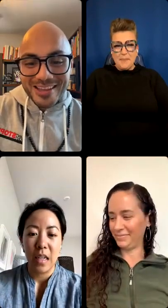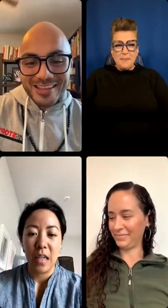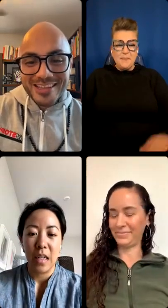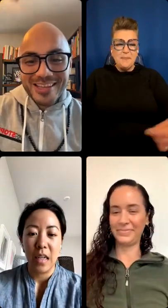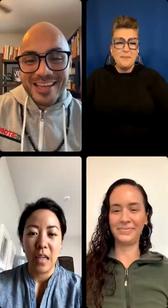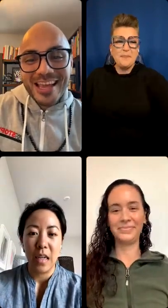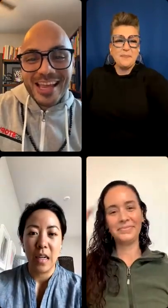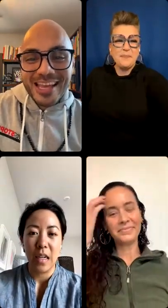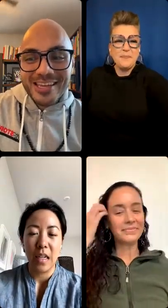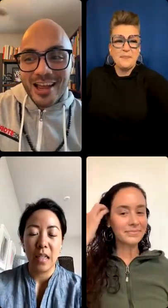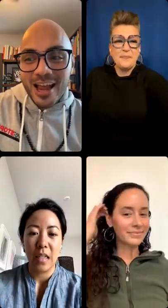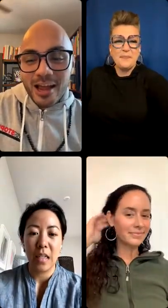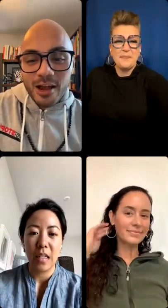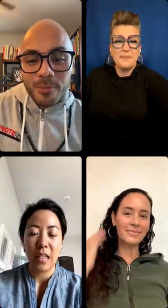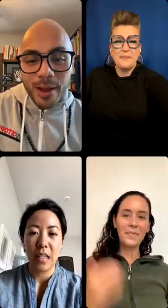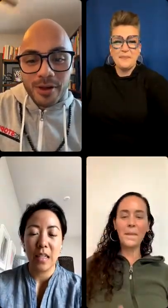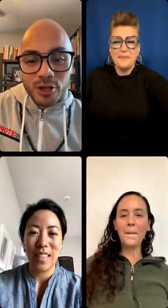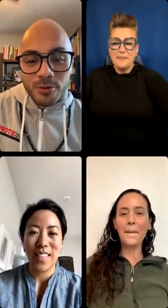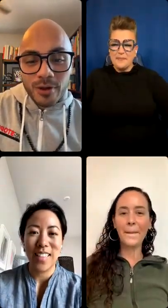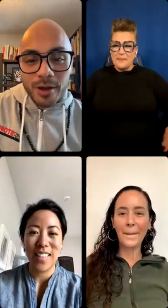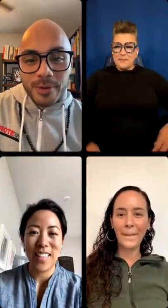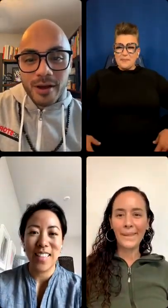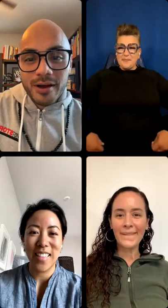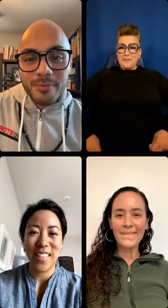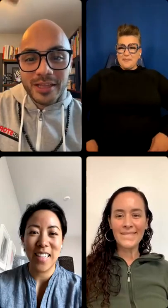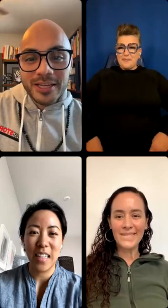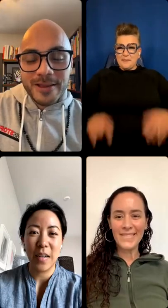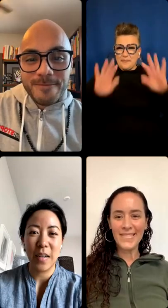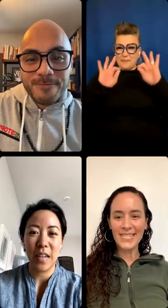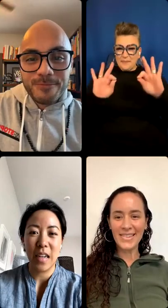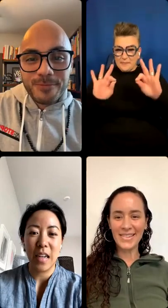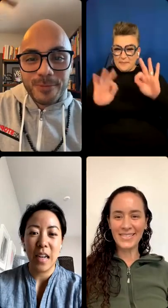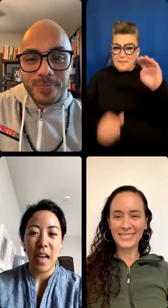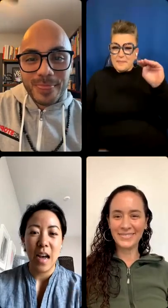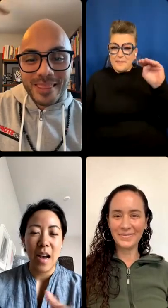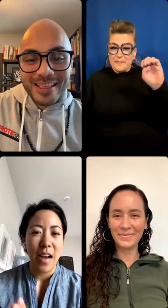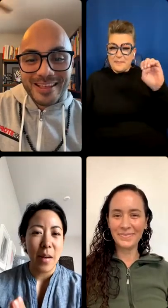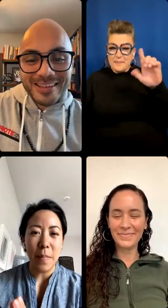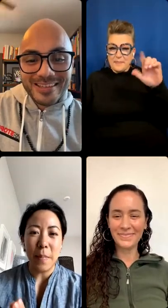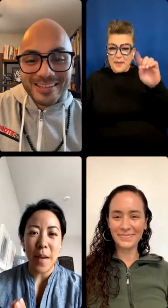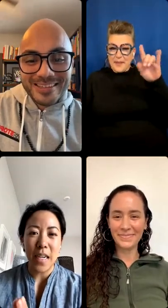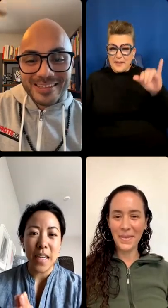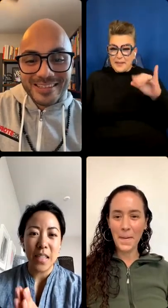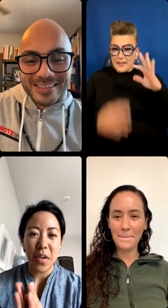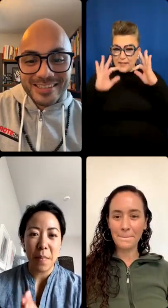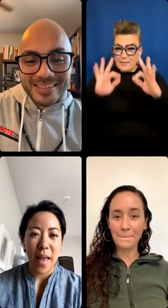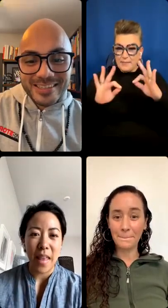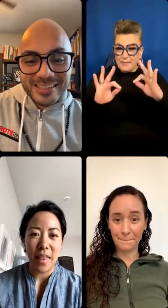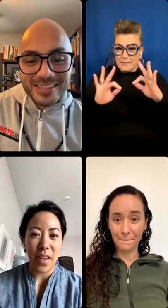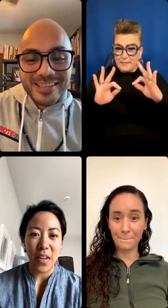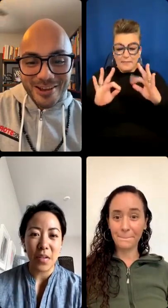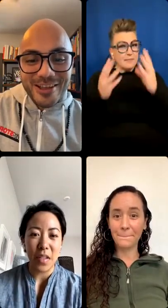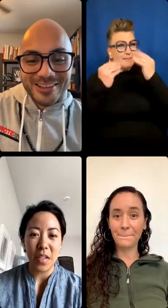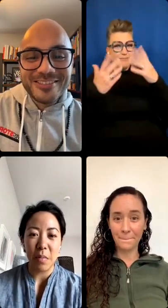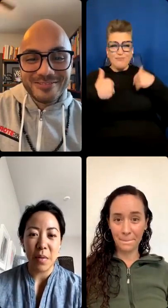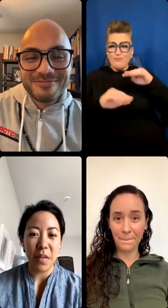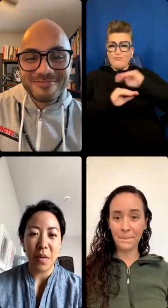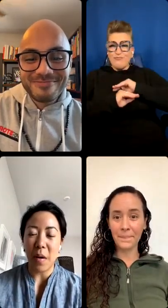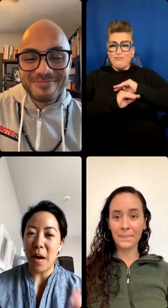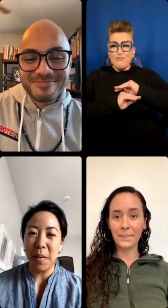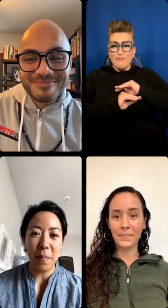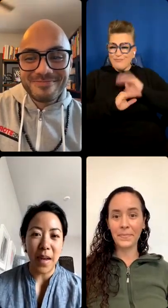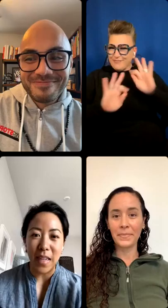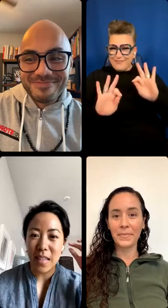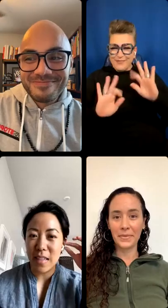Okay. How about you, Melody? My needs are met. Thank you. It's good to be